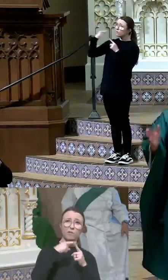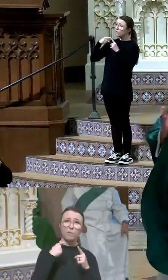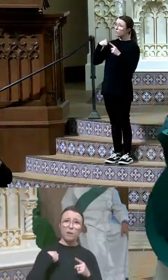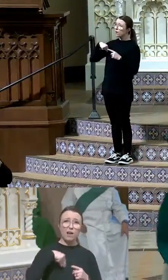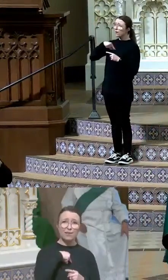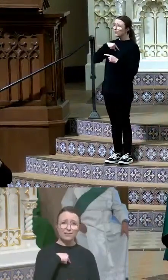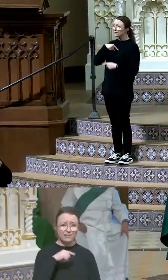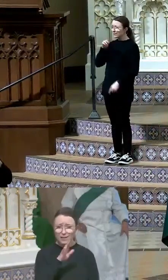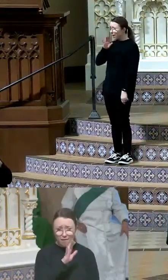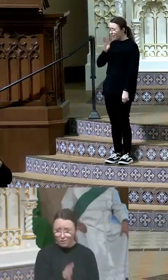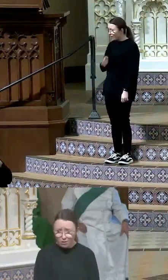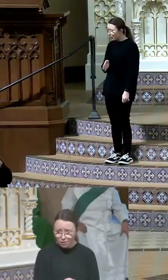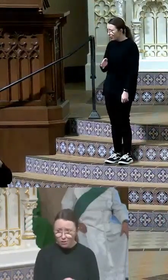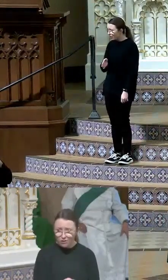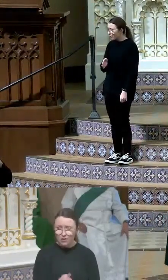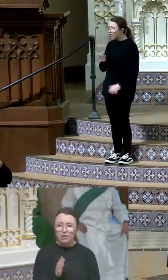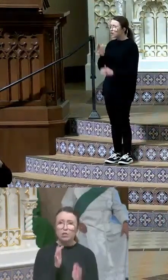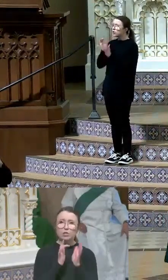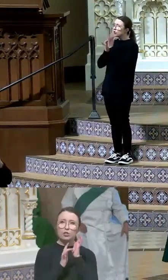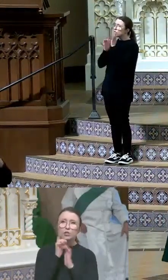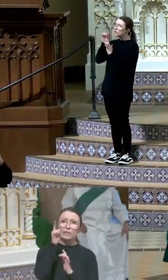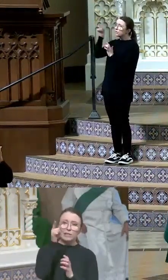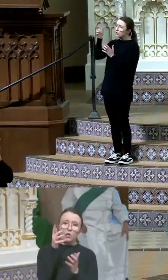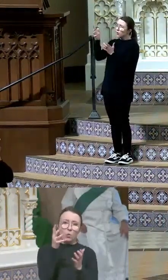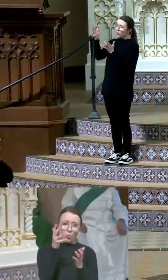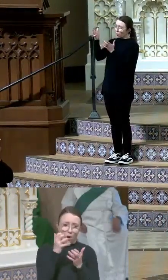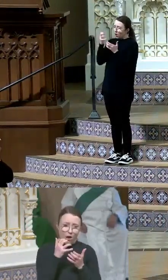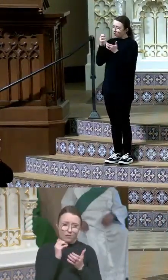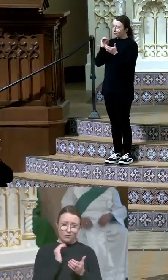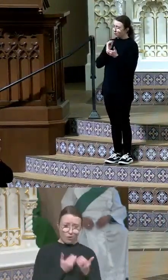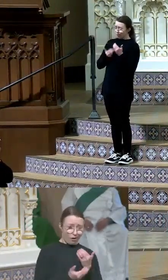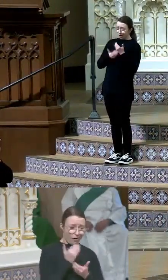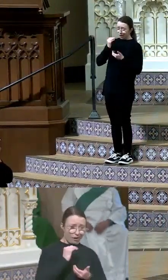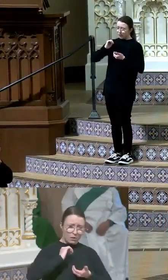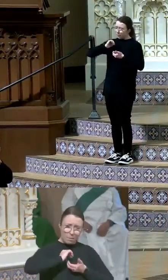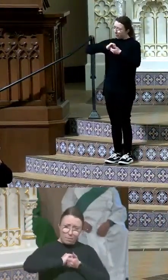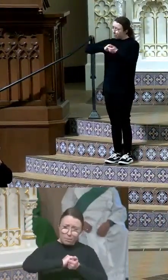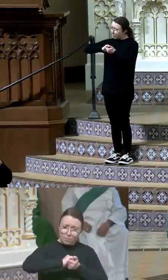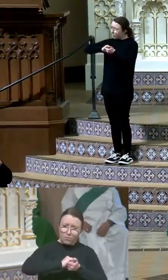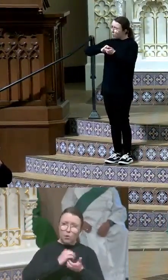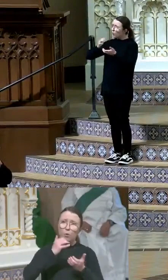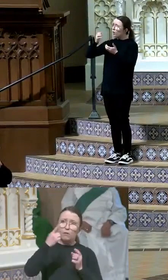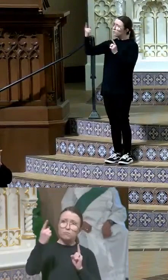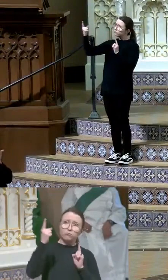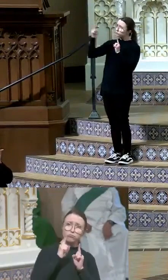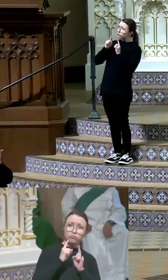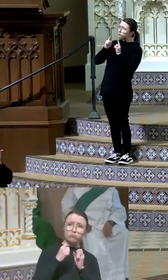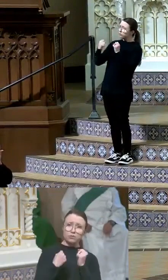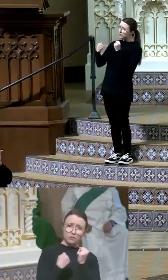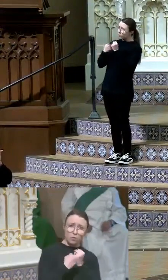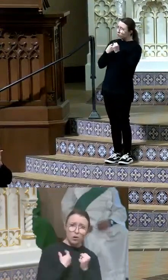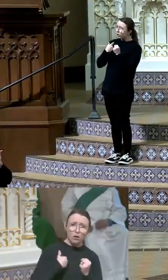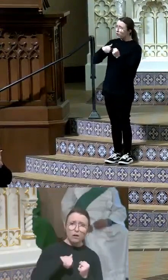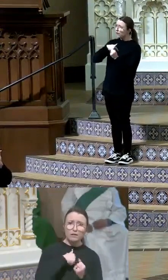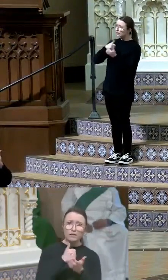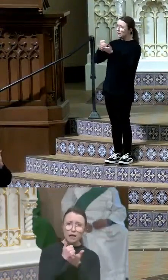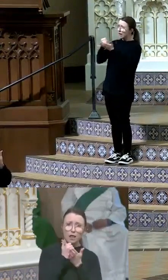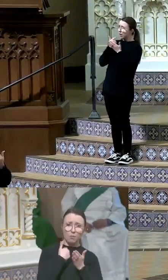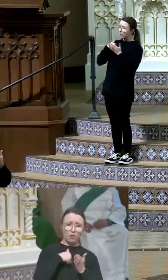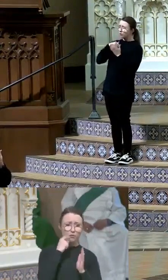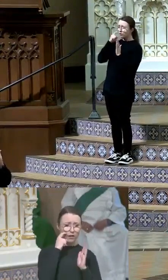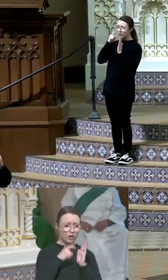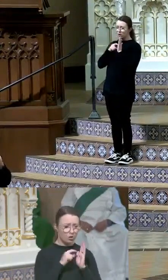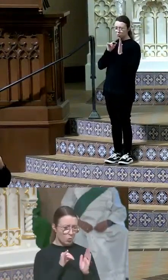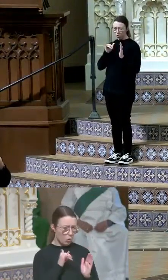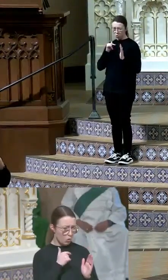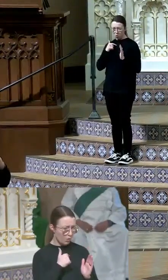to hold our hands, to embrace us, to help us to know that we are not by ourselves.